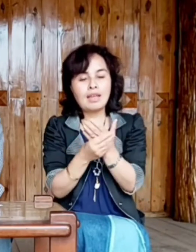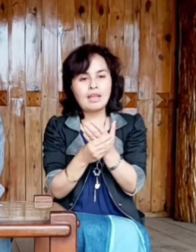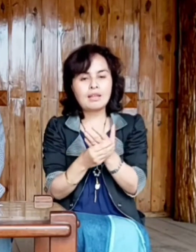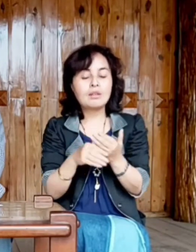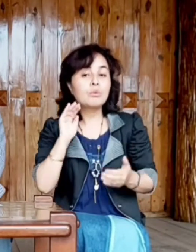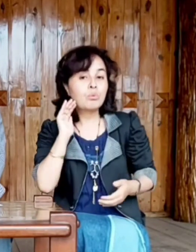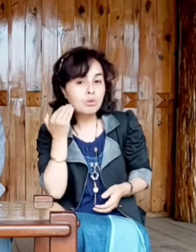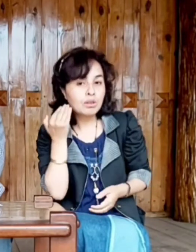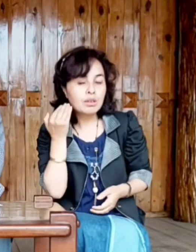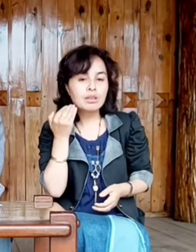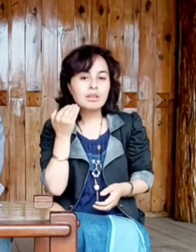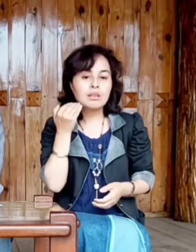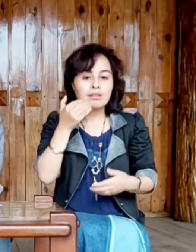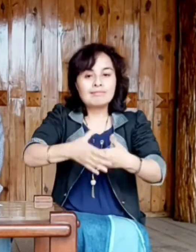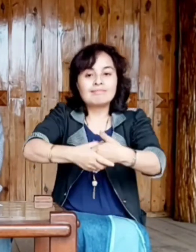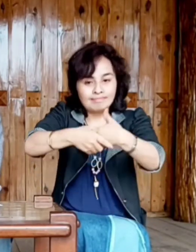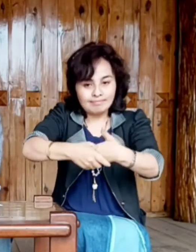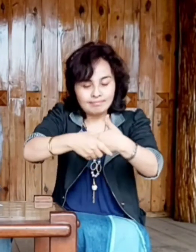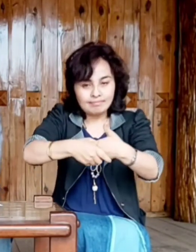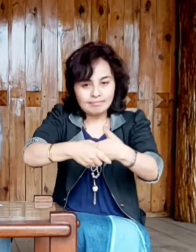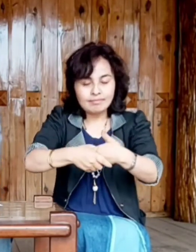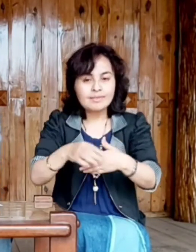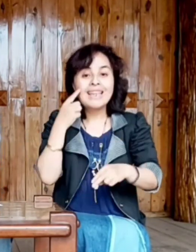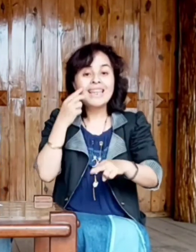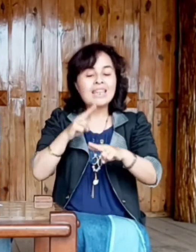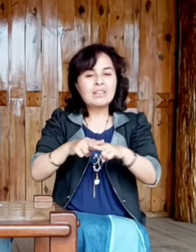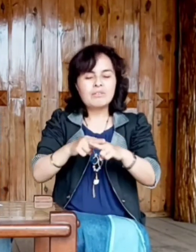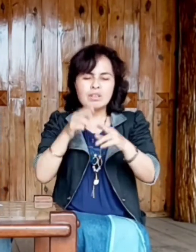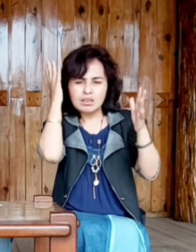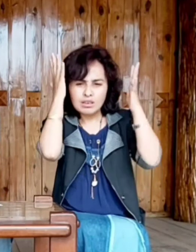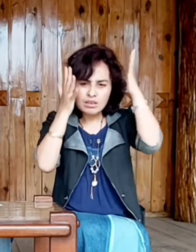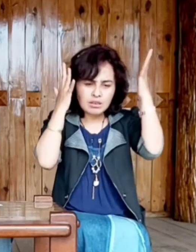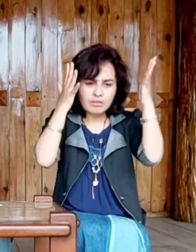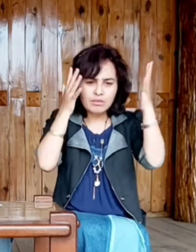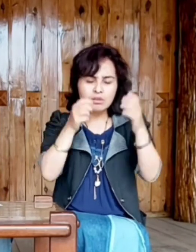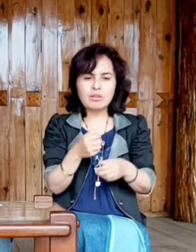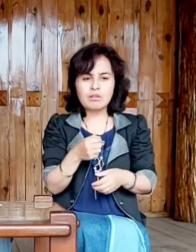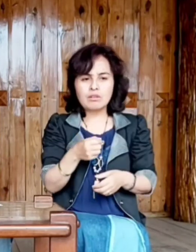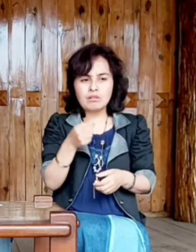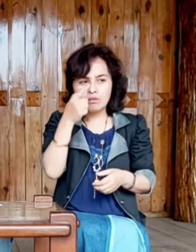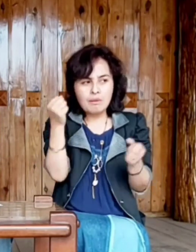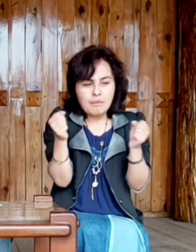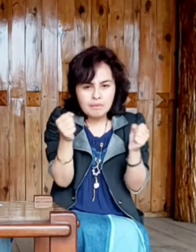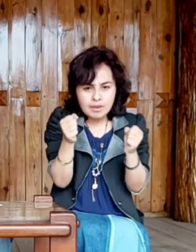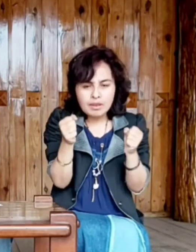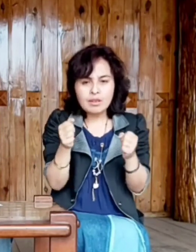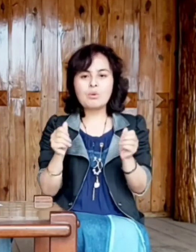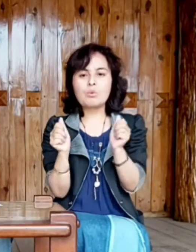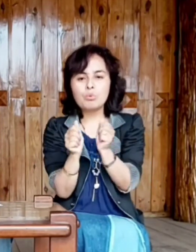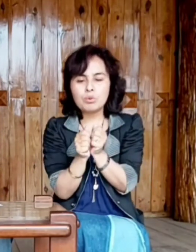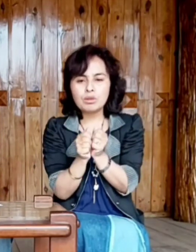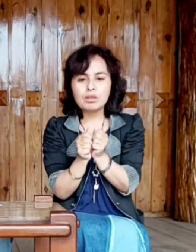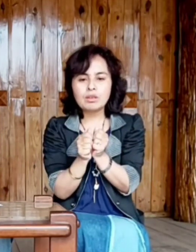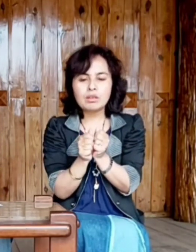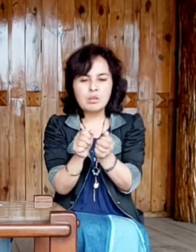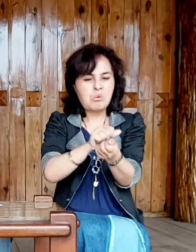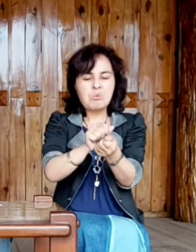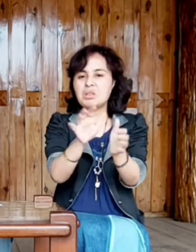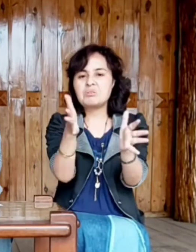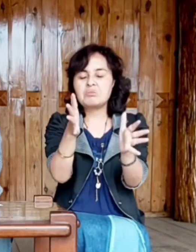while greeting if suffering from flu or with